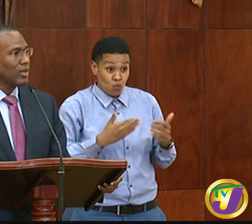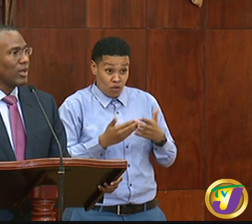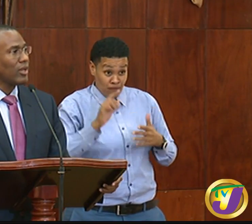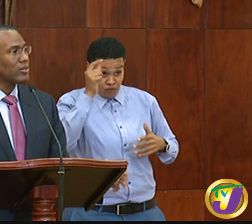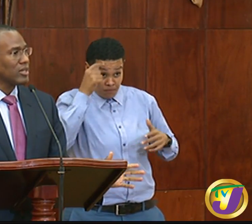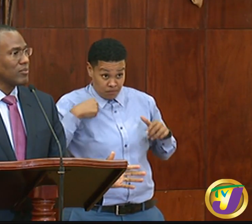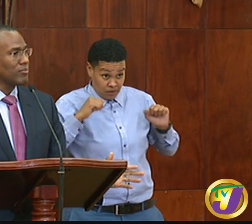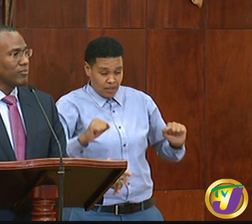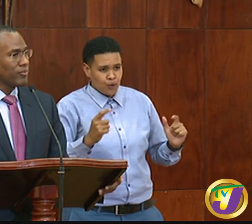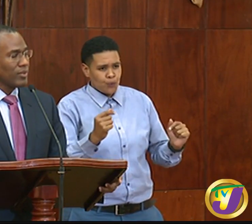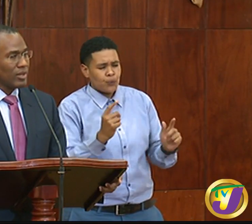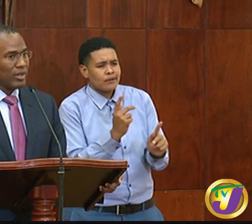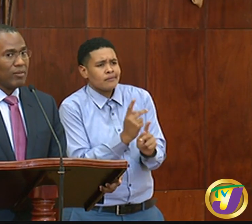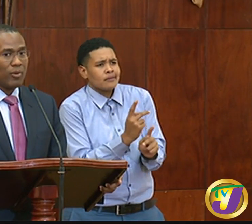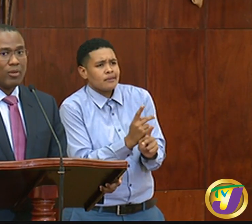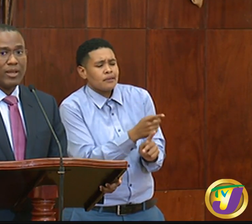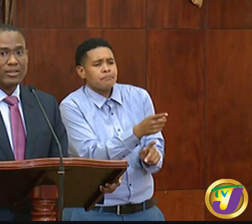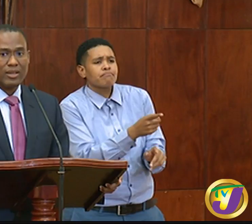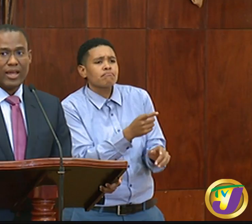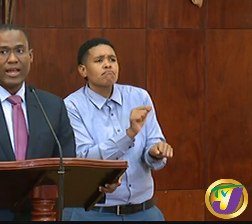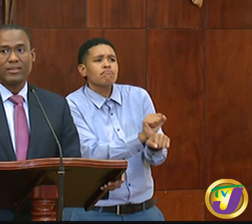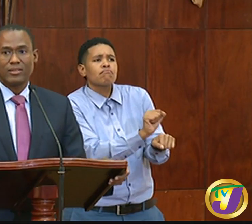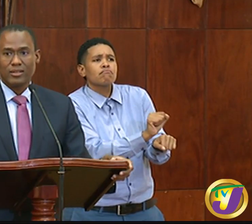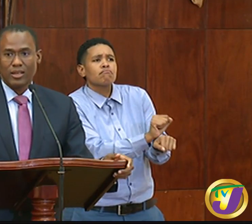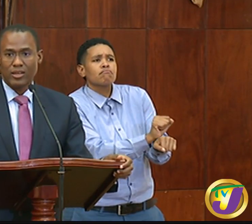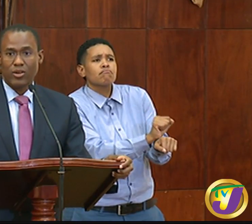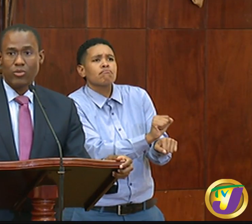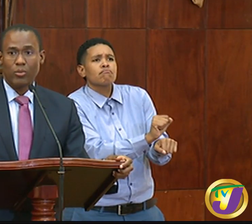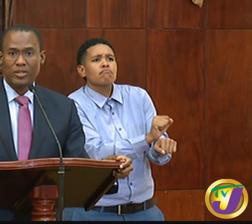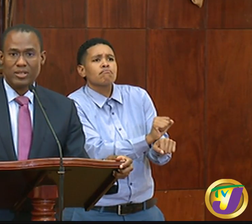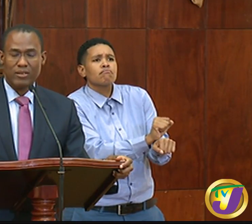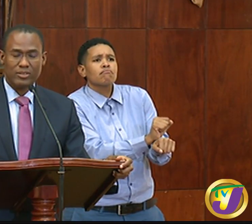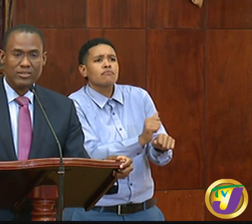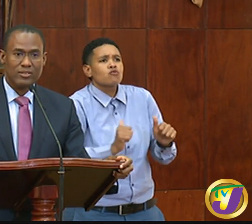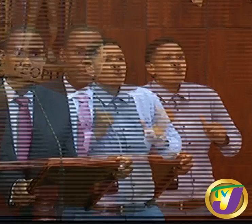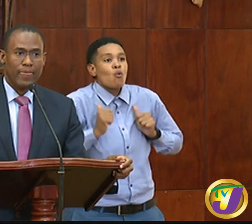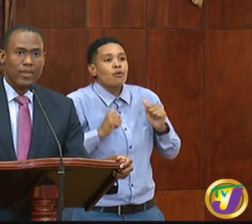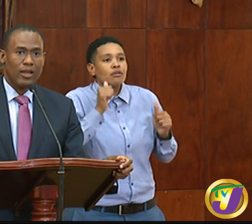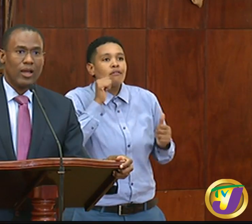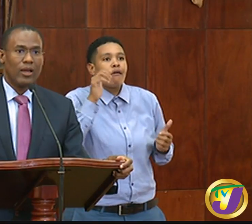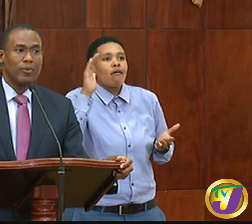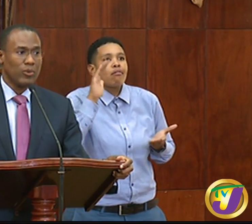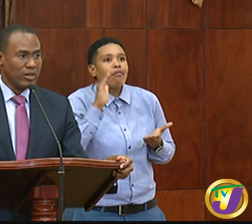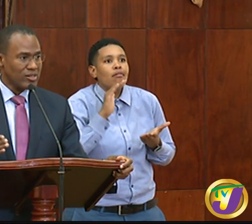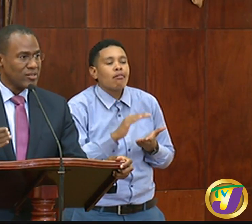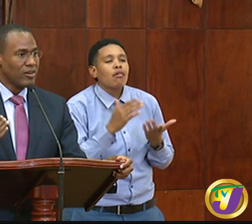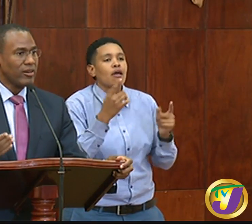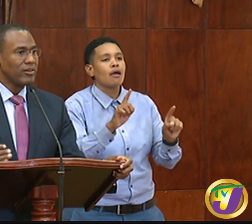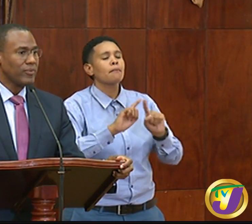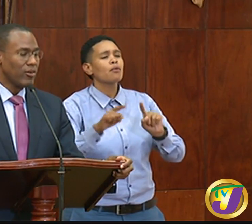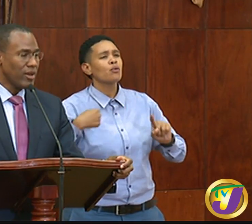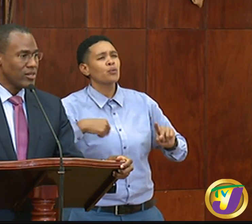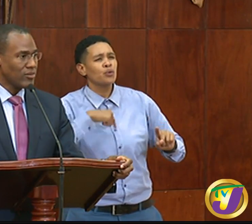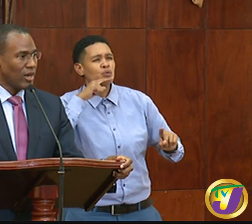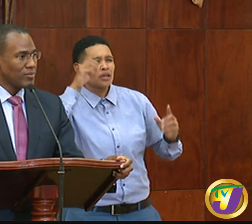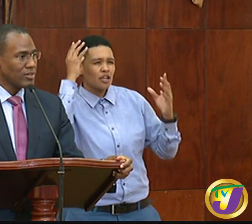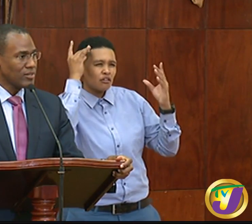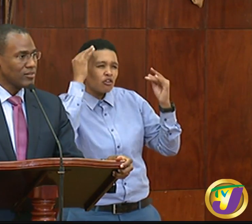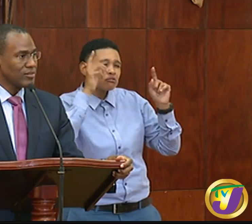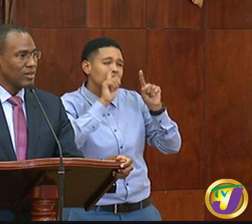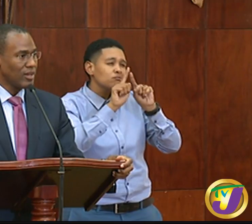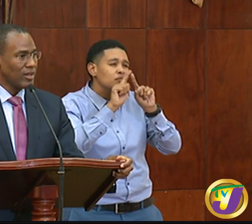can to keep employment at robust levels. But we're considering a range